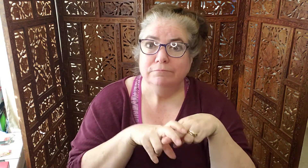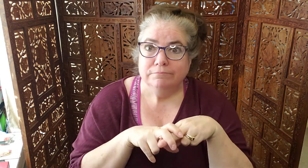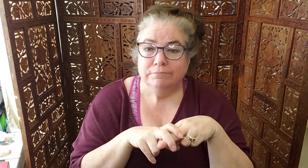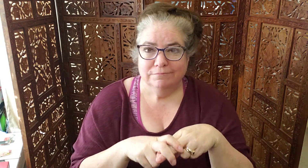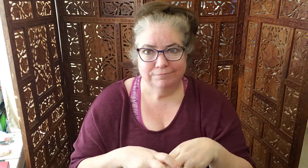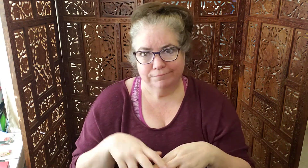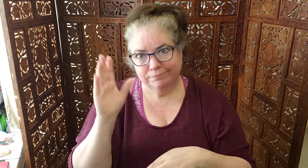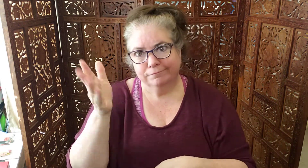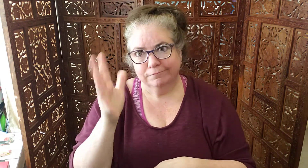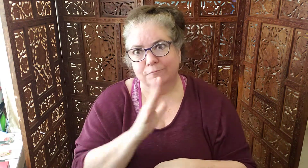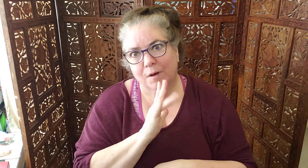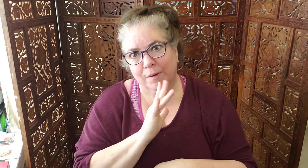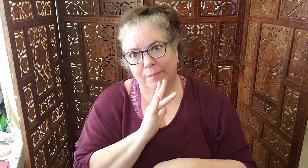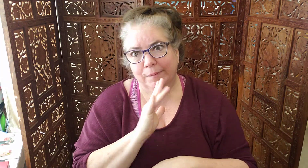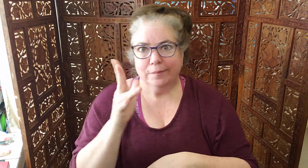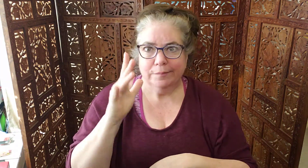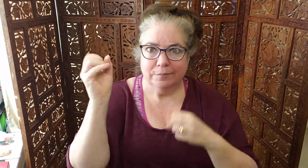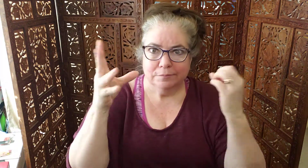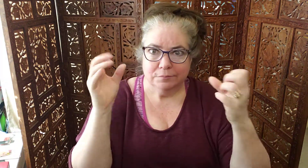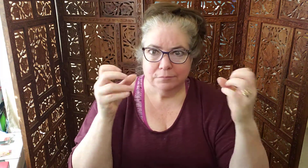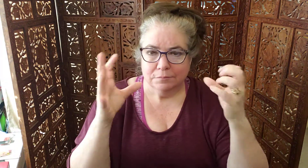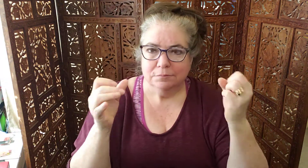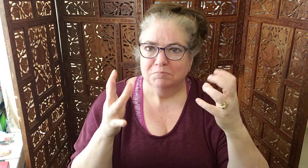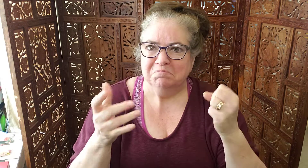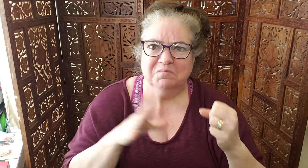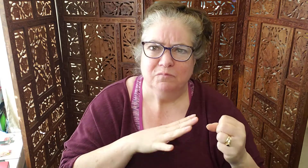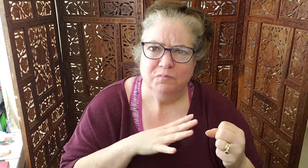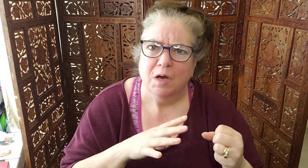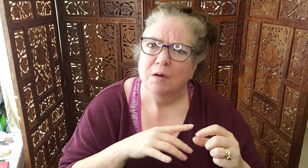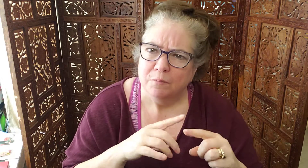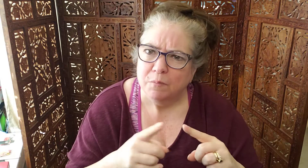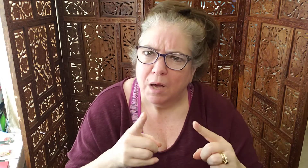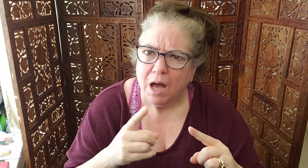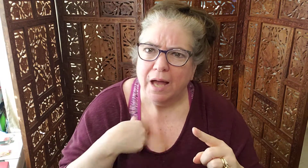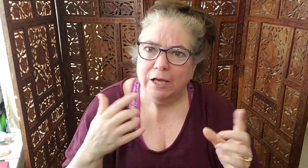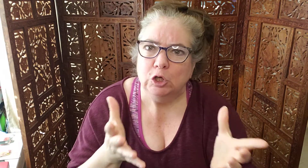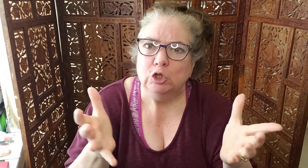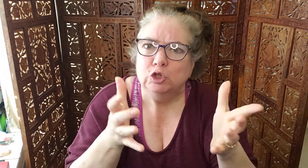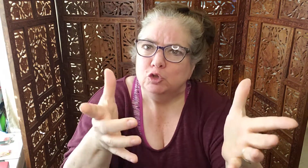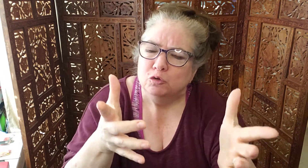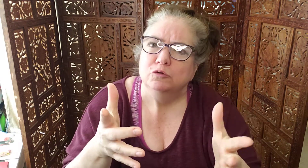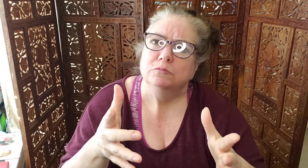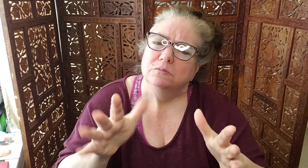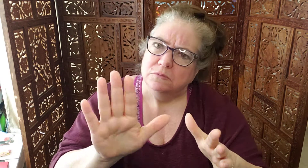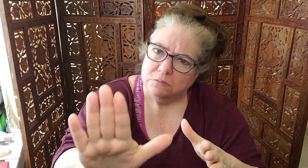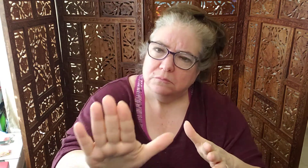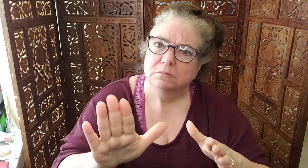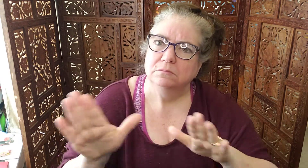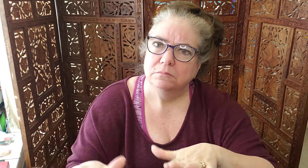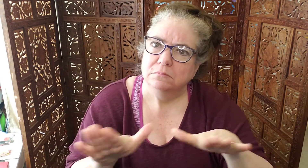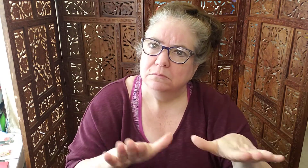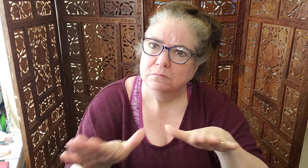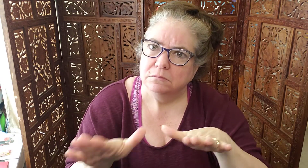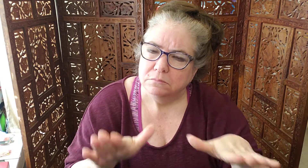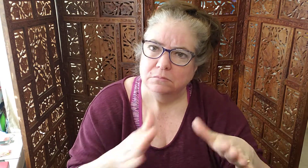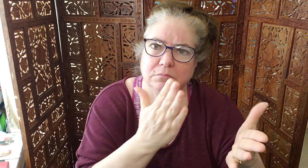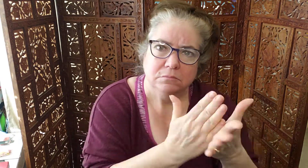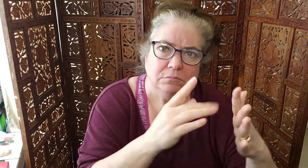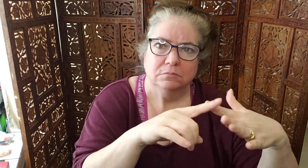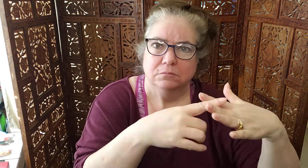which is take your time, stop and start. You can listen, you can come with me for the space of